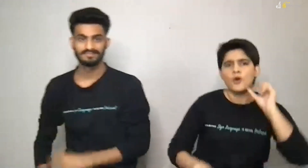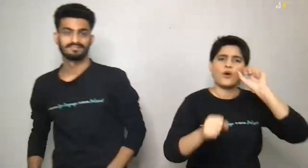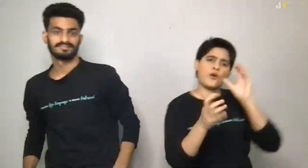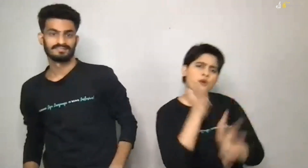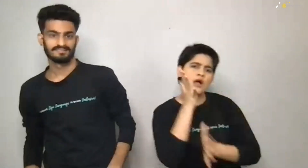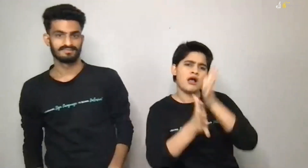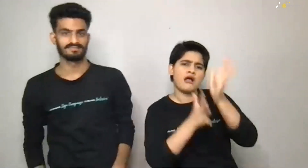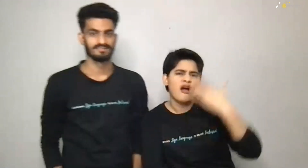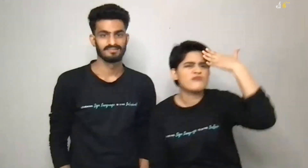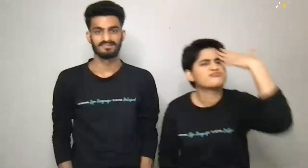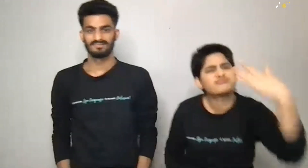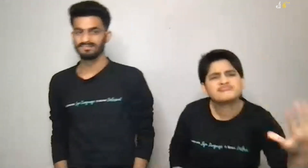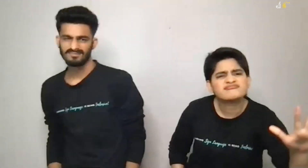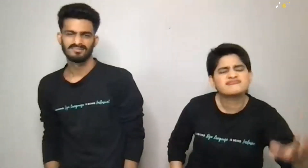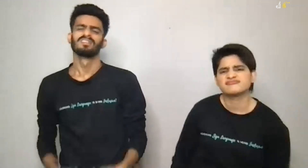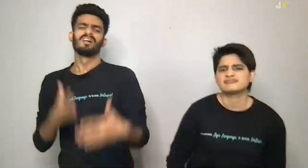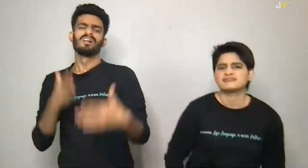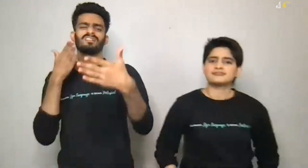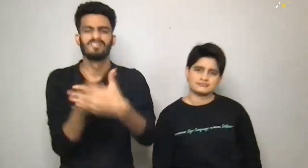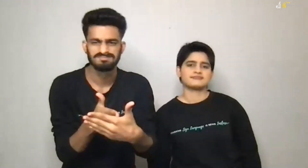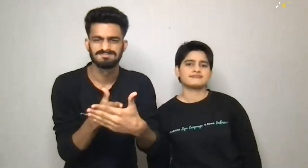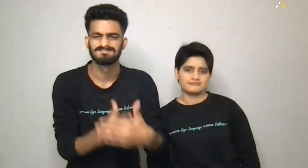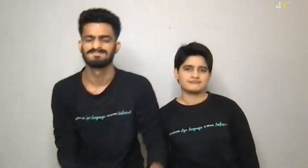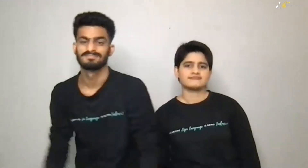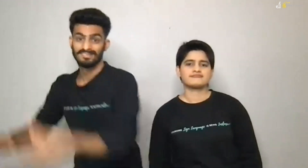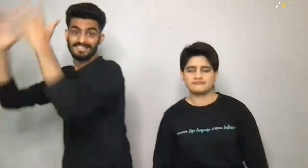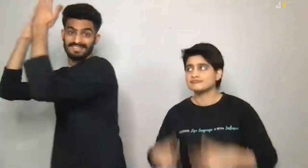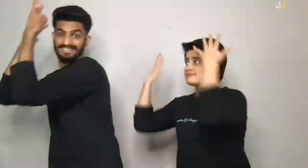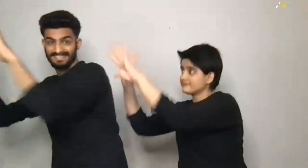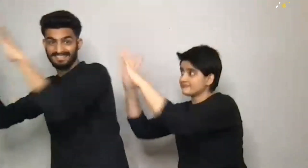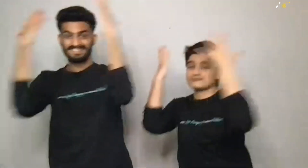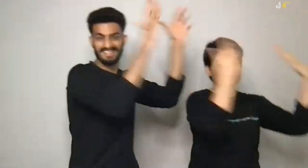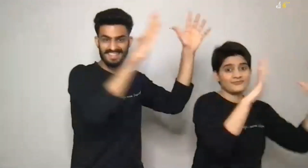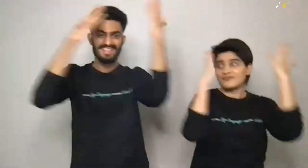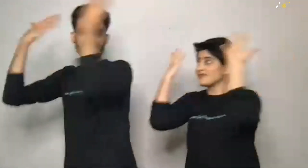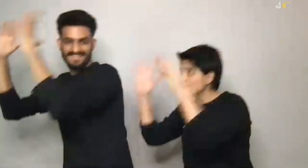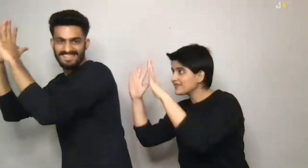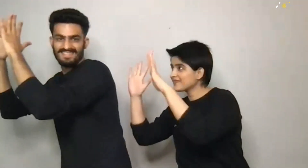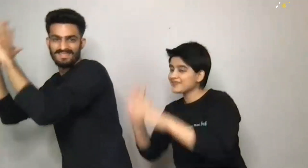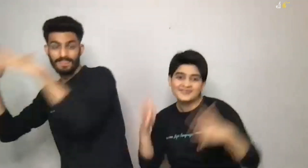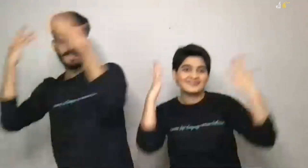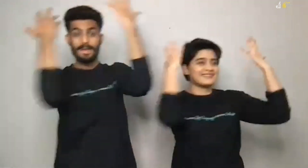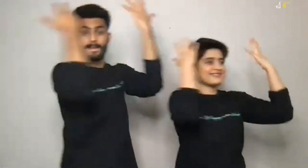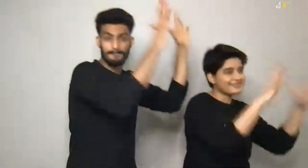Persons with disability hearing people don't know sign language. Again, barrier.